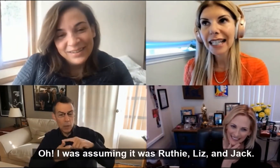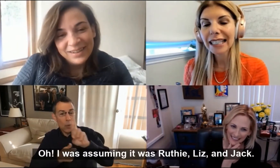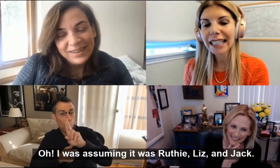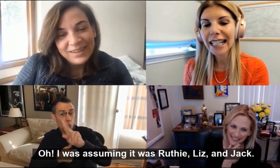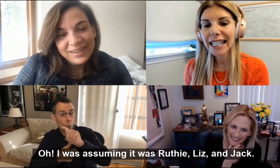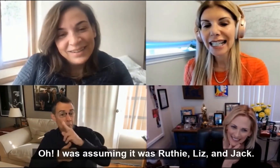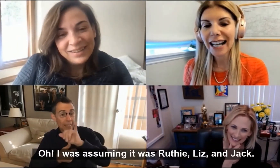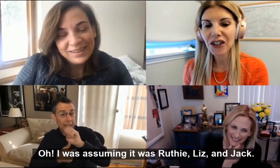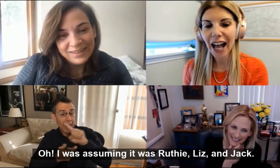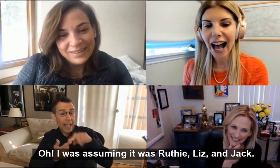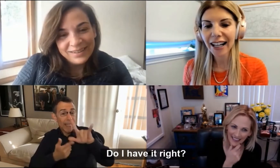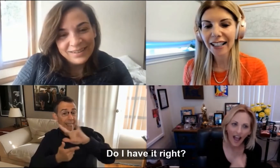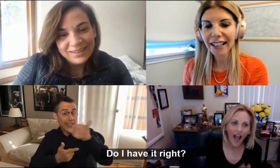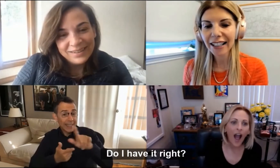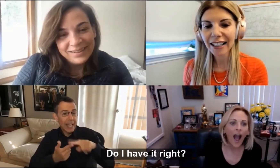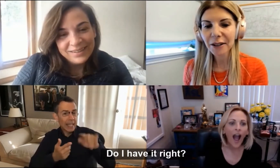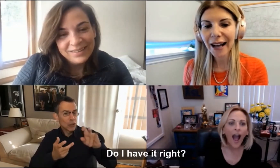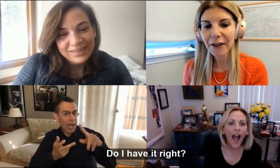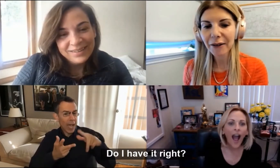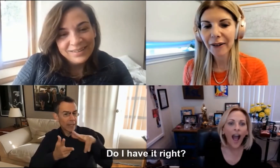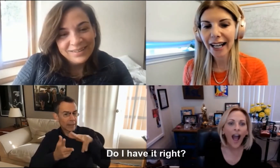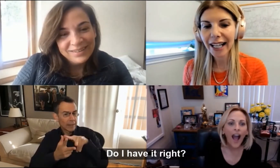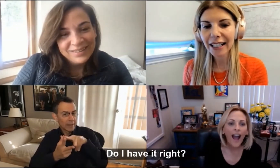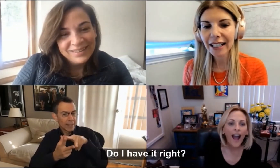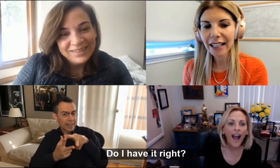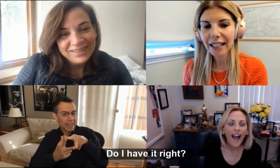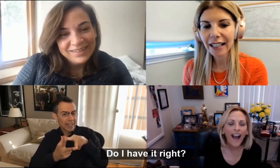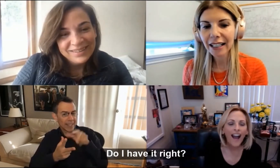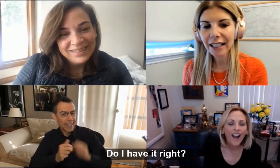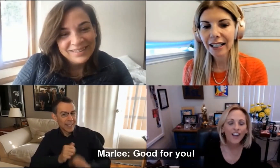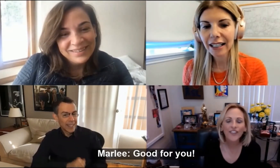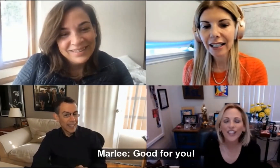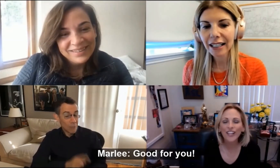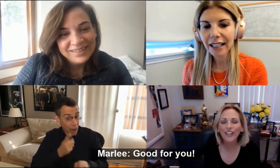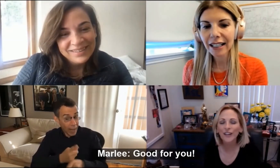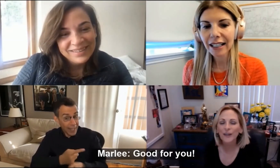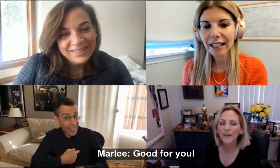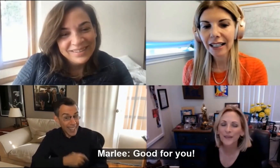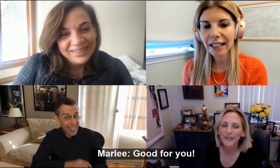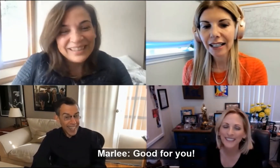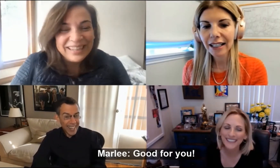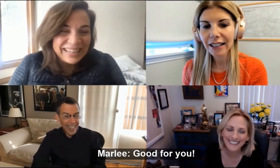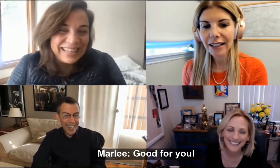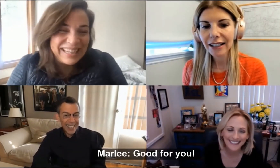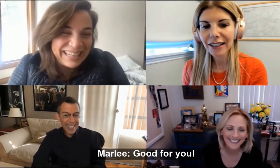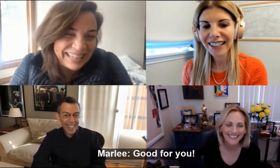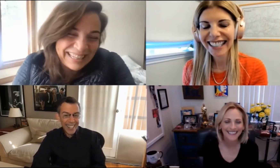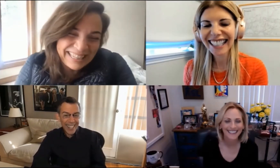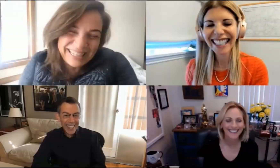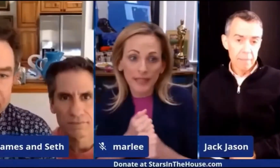Ruthie, Liz, and Jack. Do I have it right? Good for you.